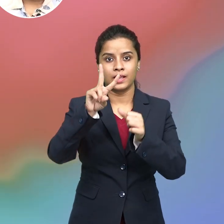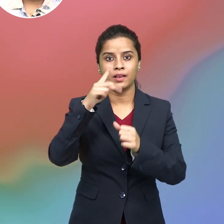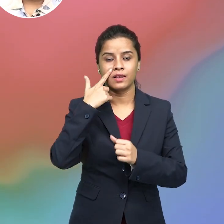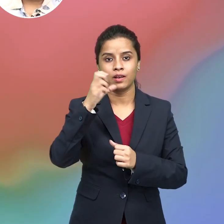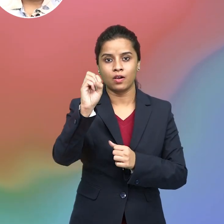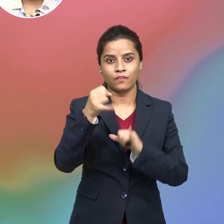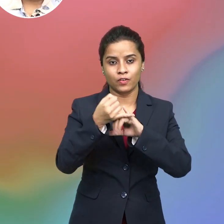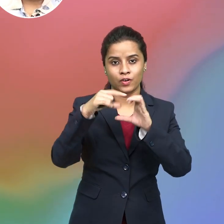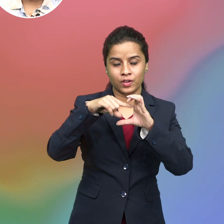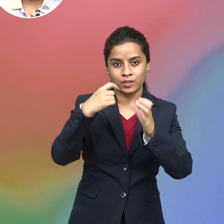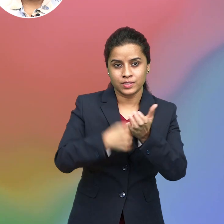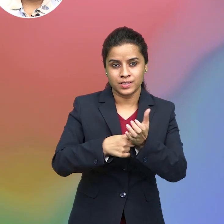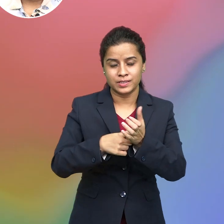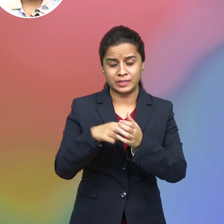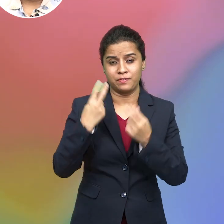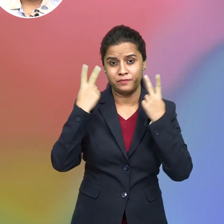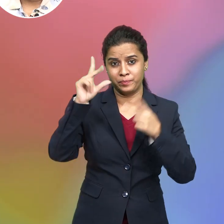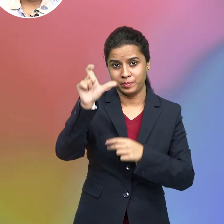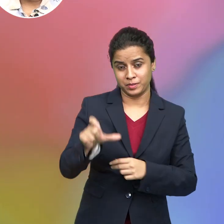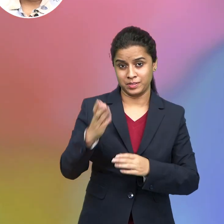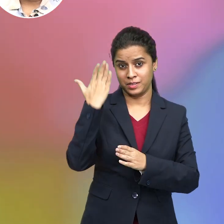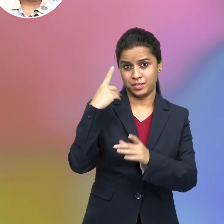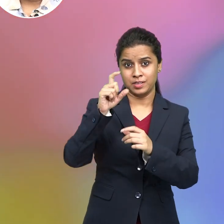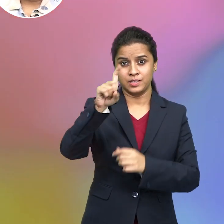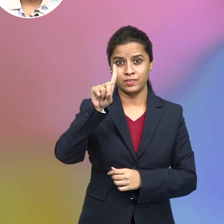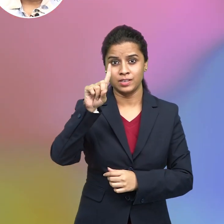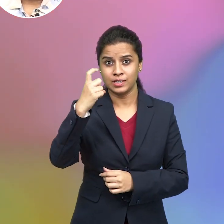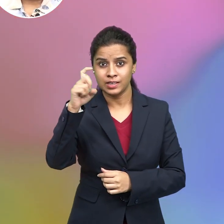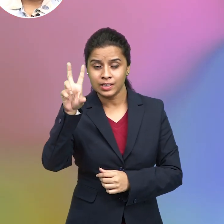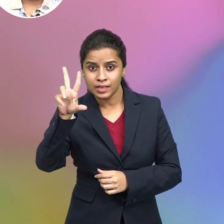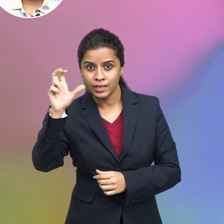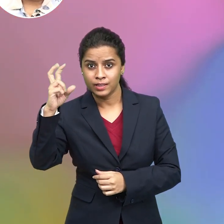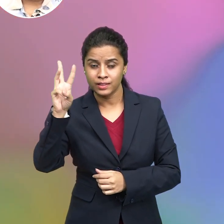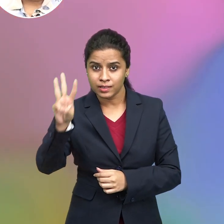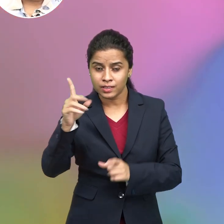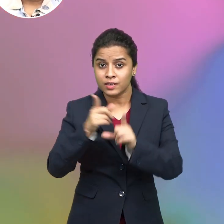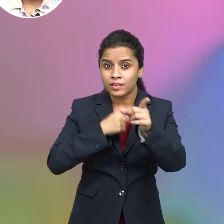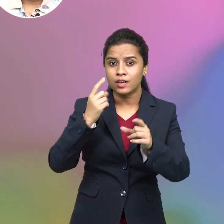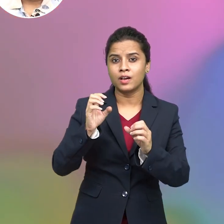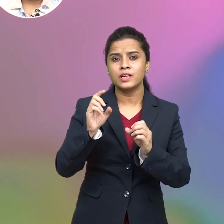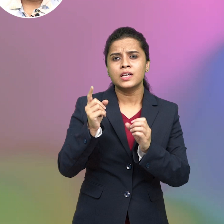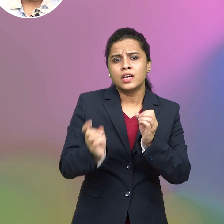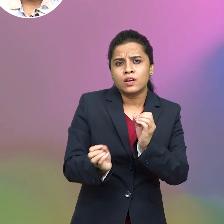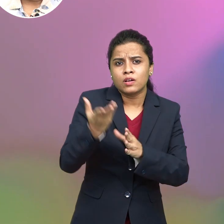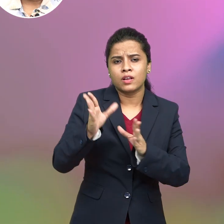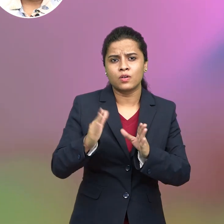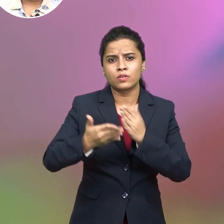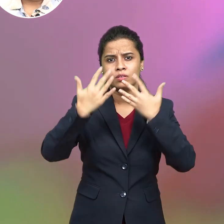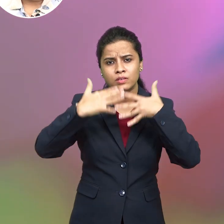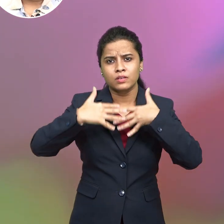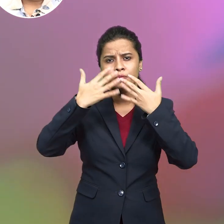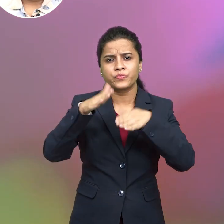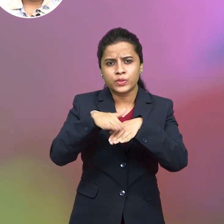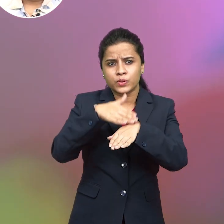Lavoisier in 1783 stated that respiration is a very slow